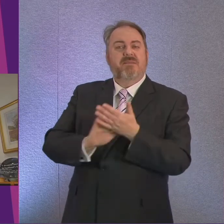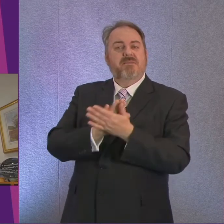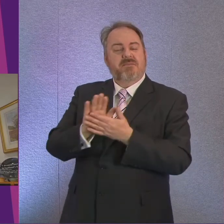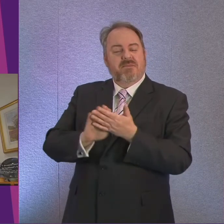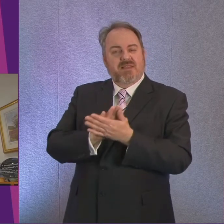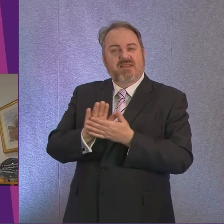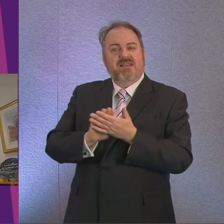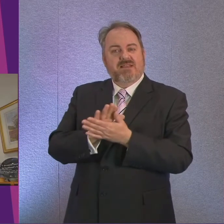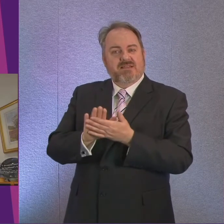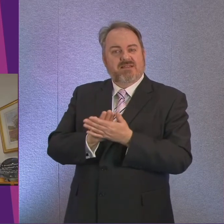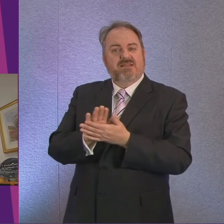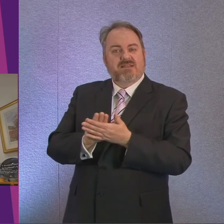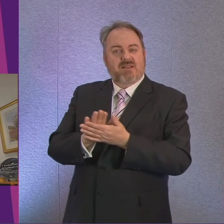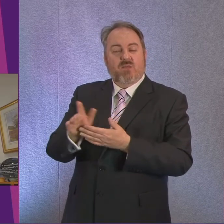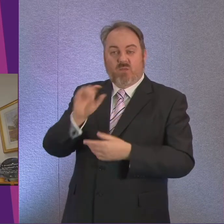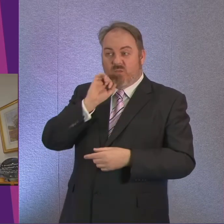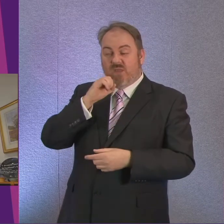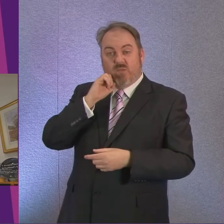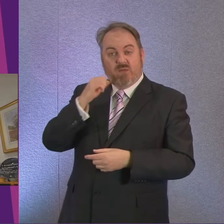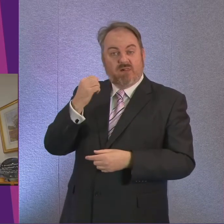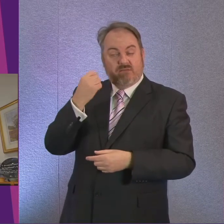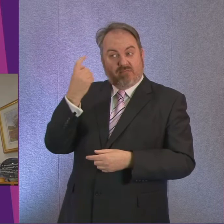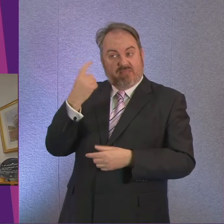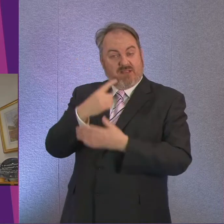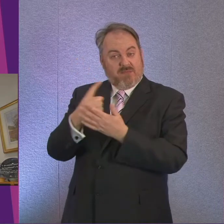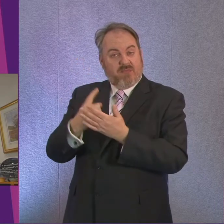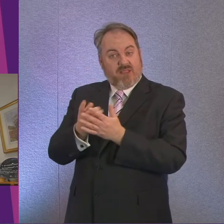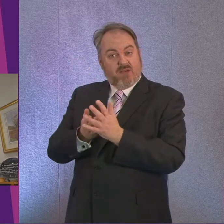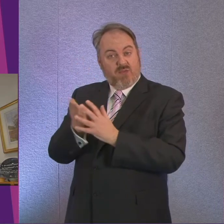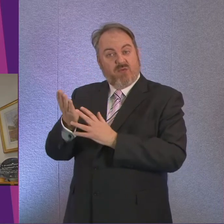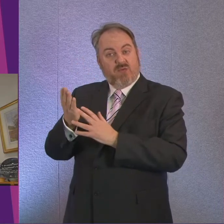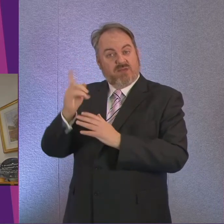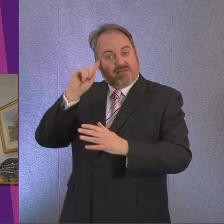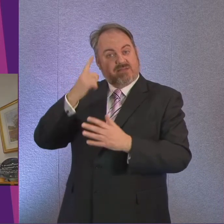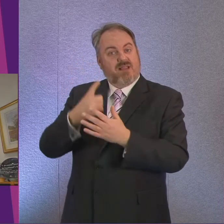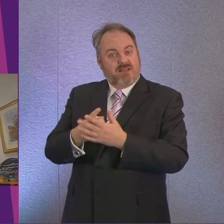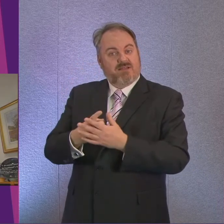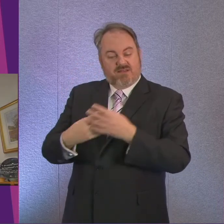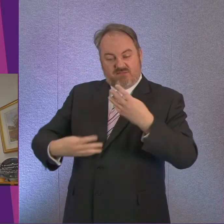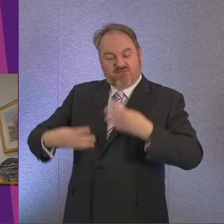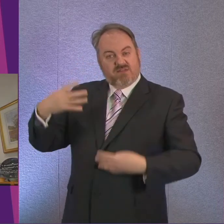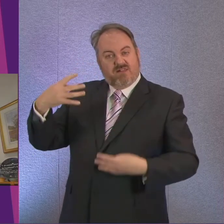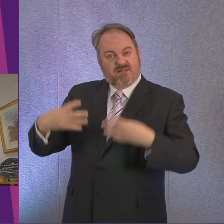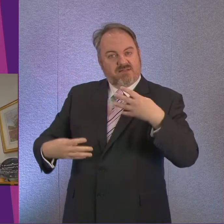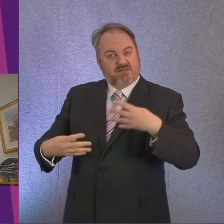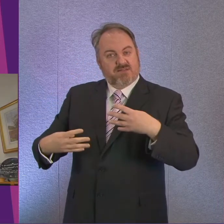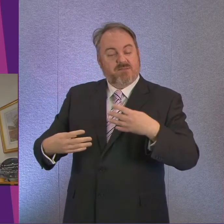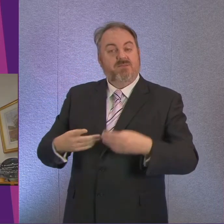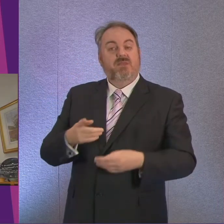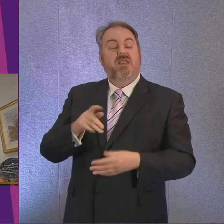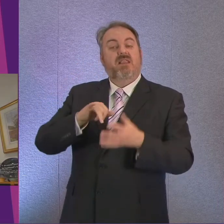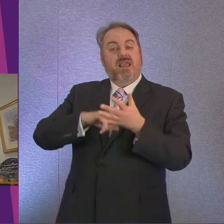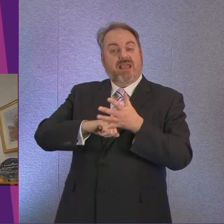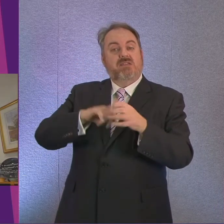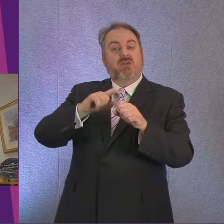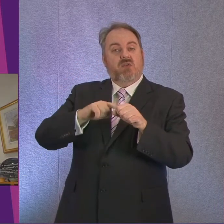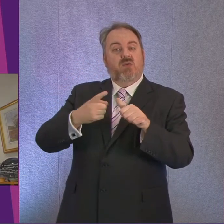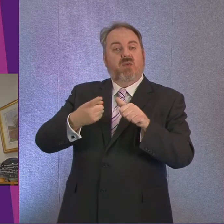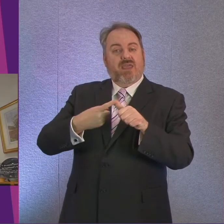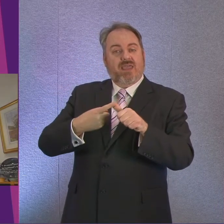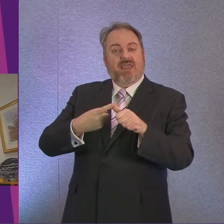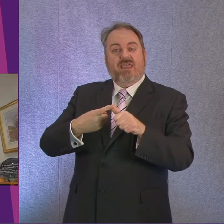within the exam system that we take forward. The SQA has been quite clear about what will be involved in that